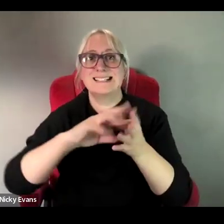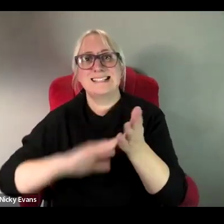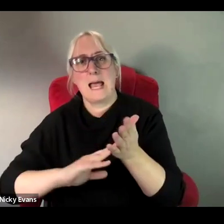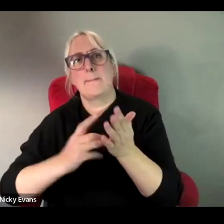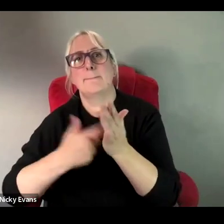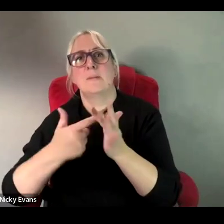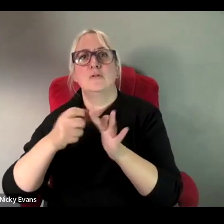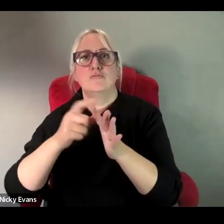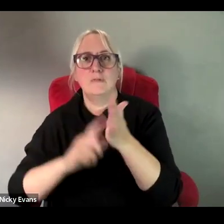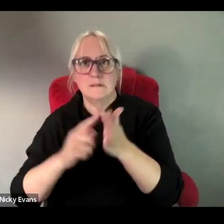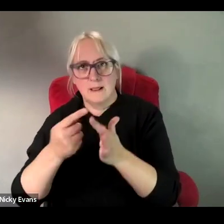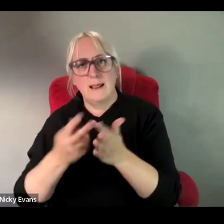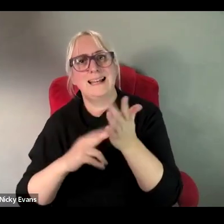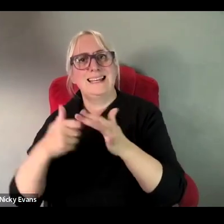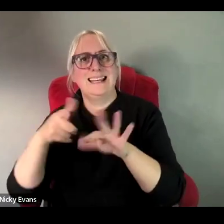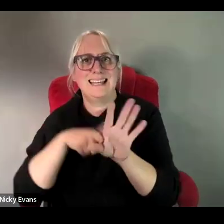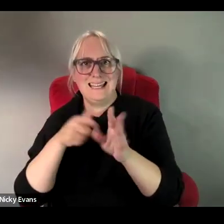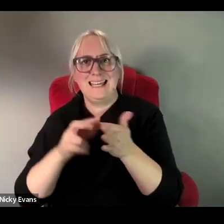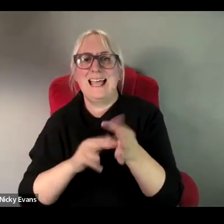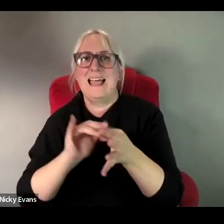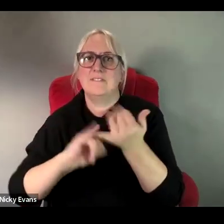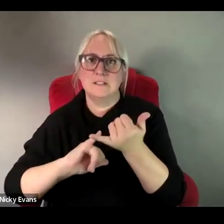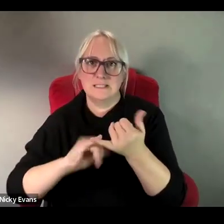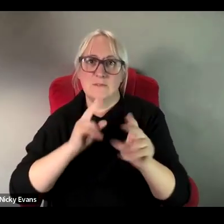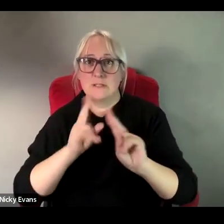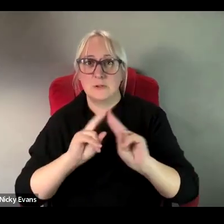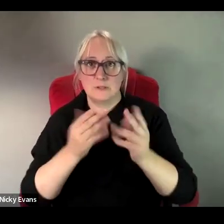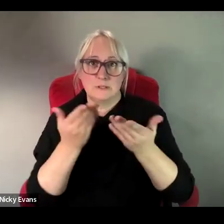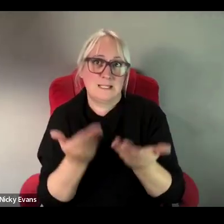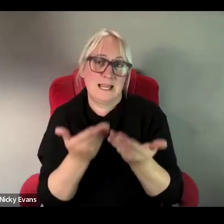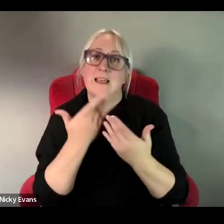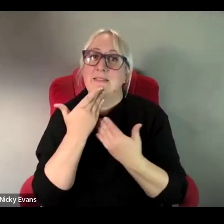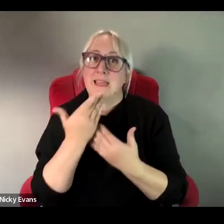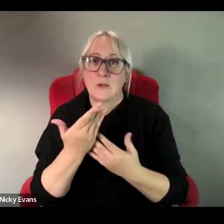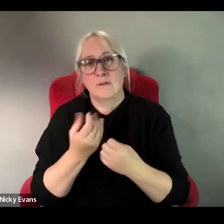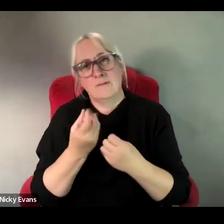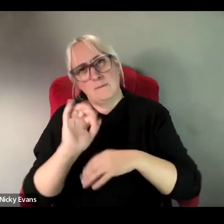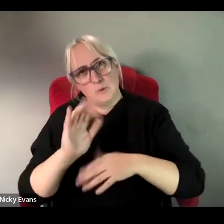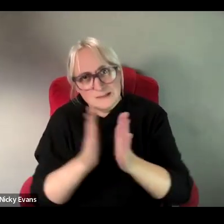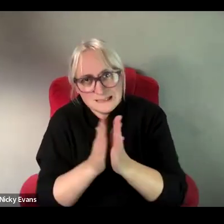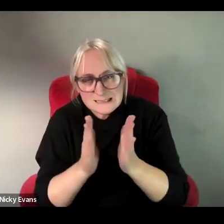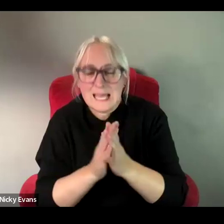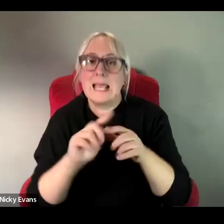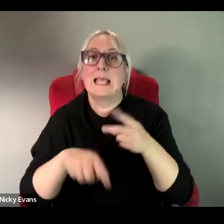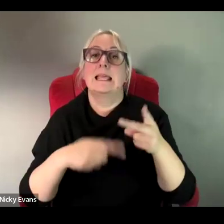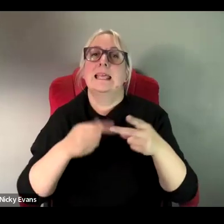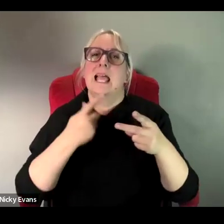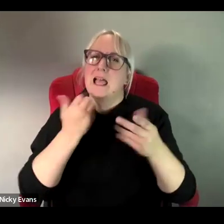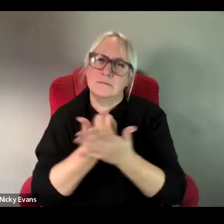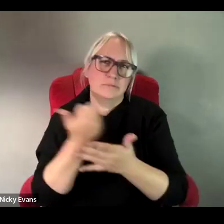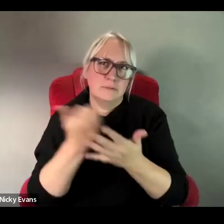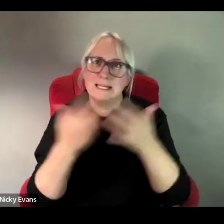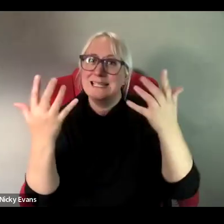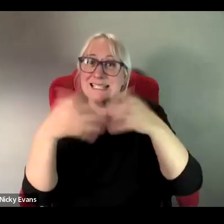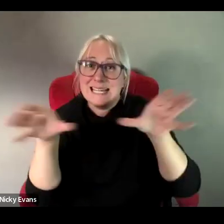and Nikki Evans, for interpreting the meeting today. Thank you for giving up your Sunday. To our awesome tech team,